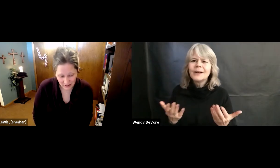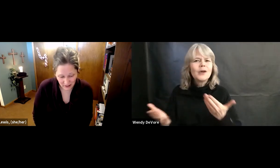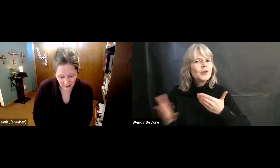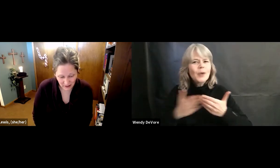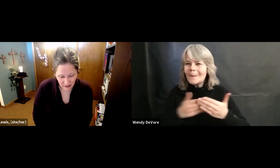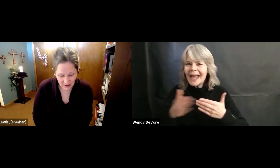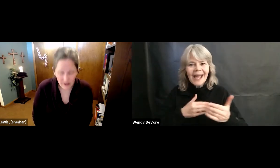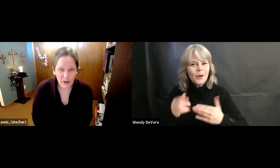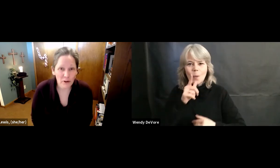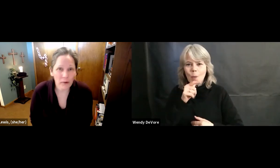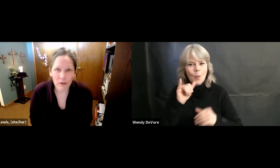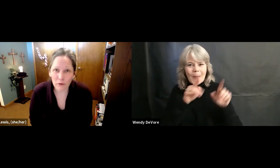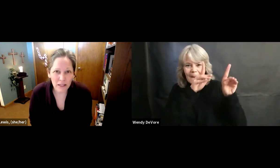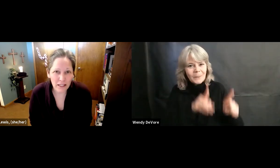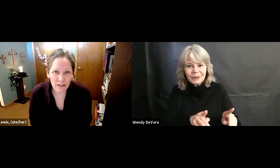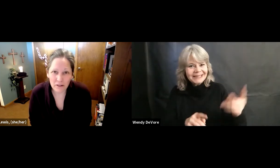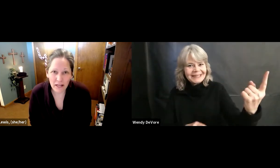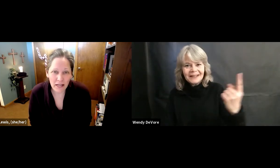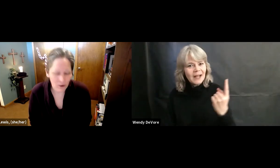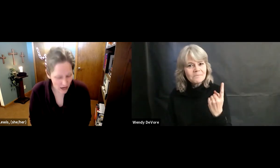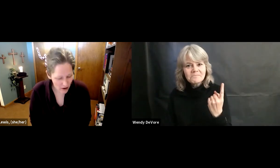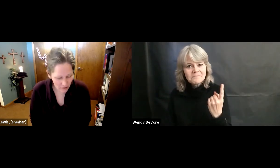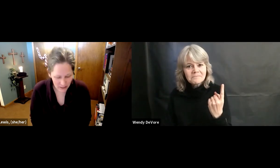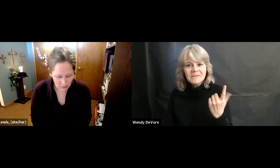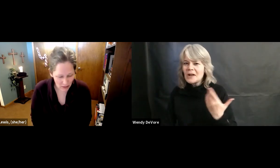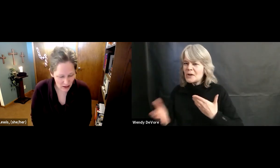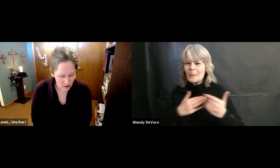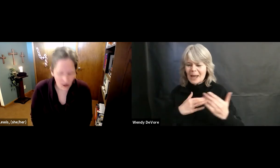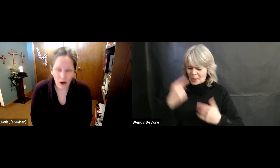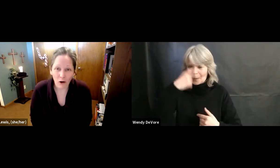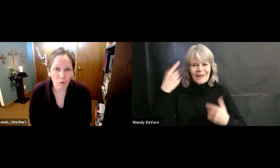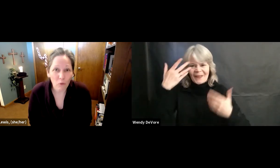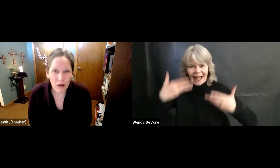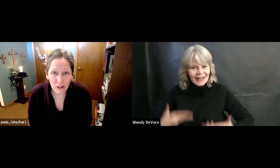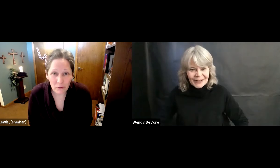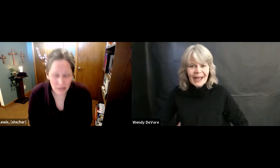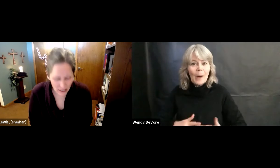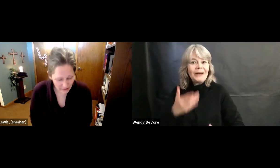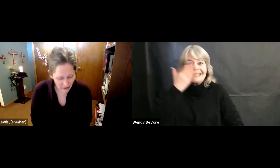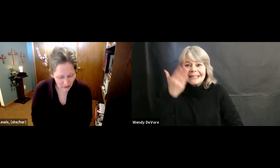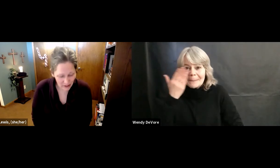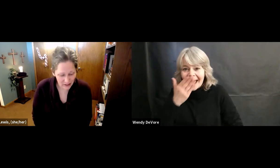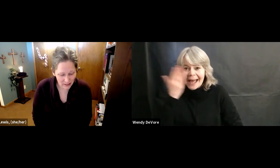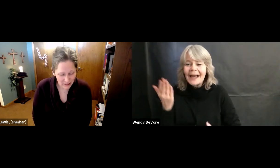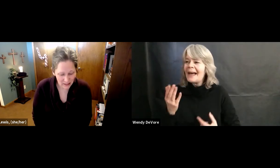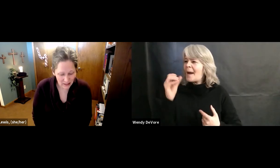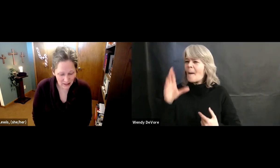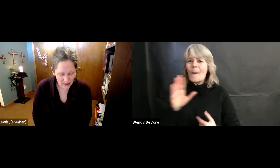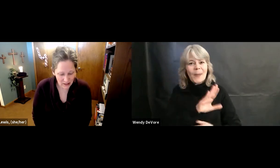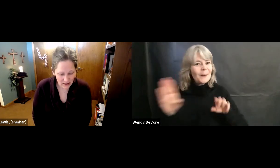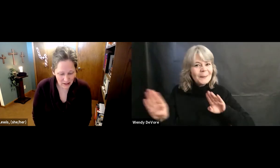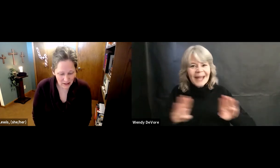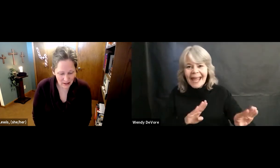in, no matter what they look like or how they smell or what their behavior is,